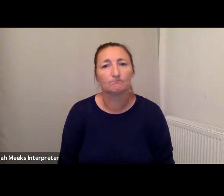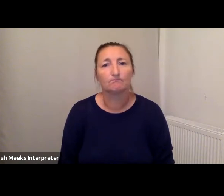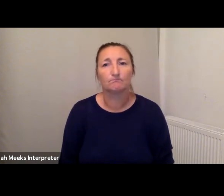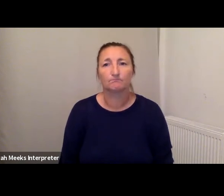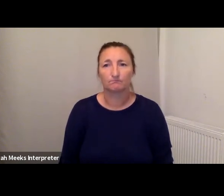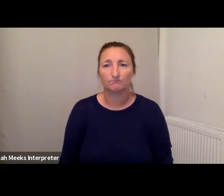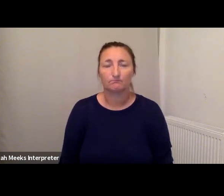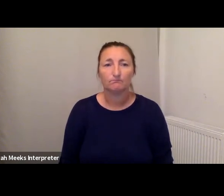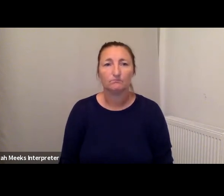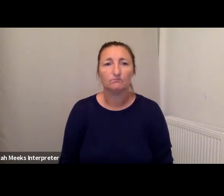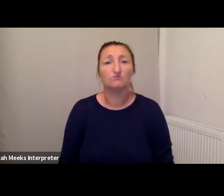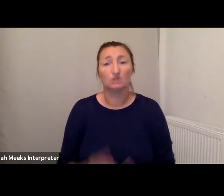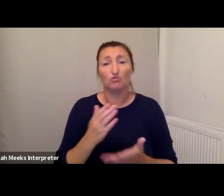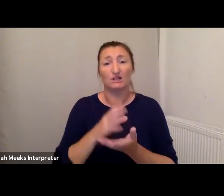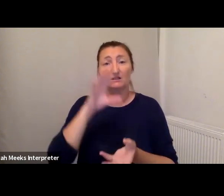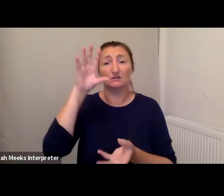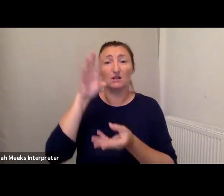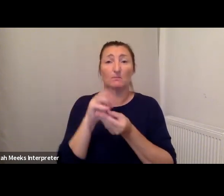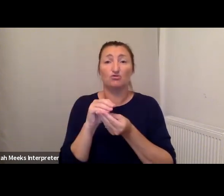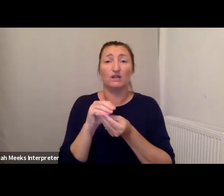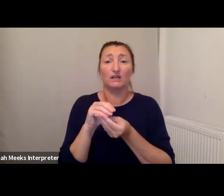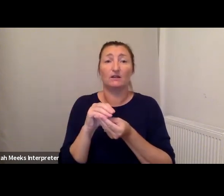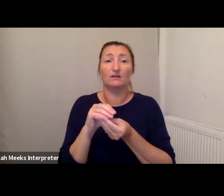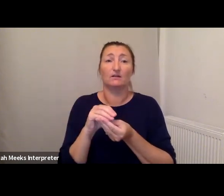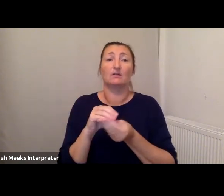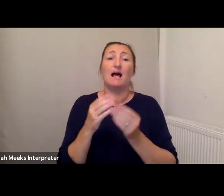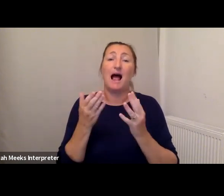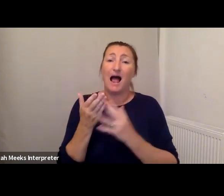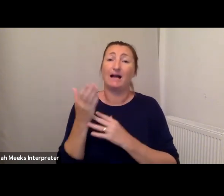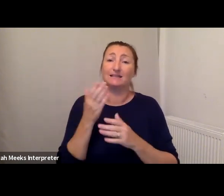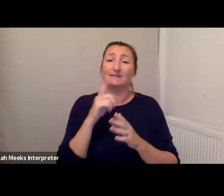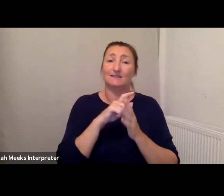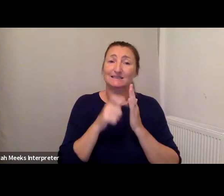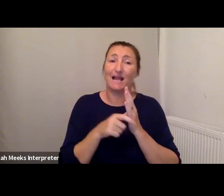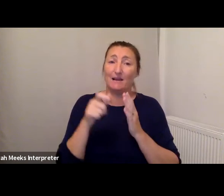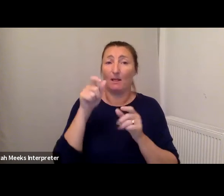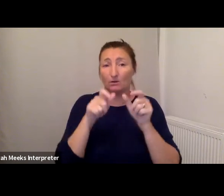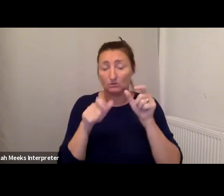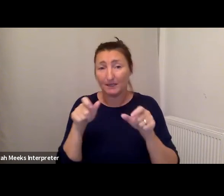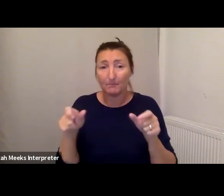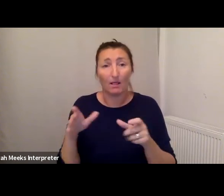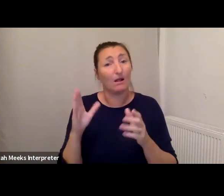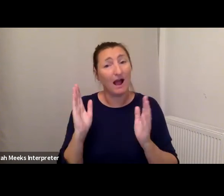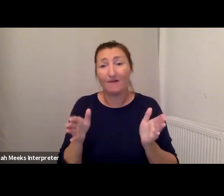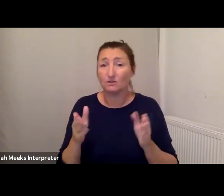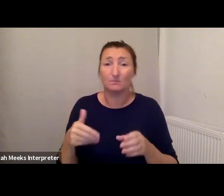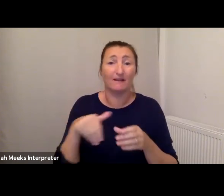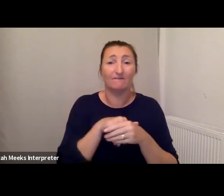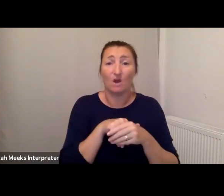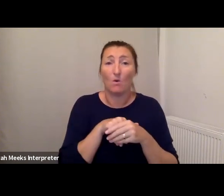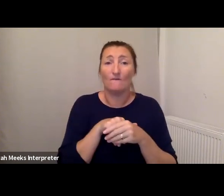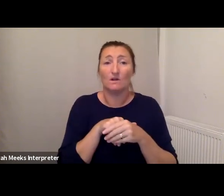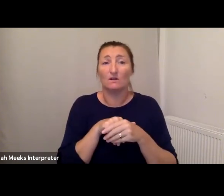me on why disabled groups' perspective should always be included in resilience planning. It's because access